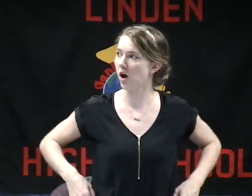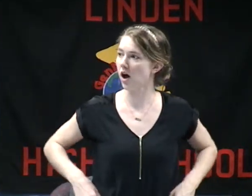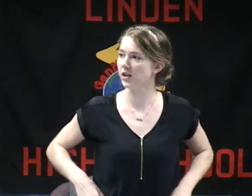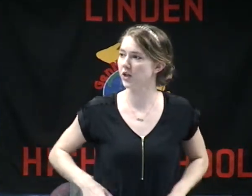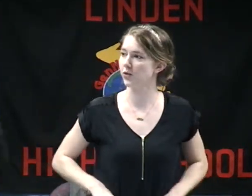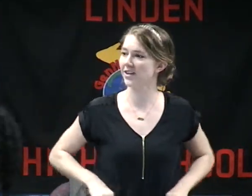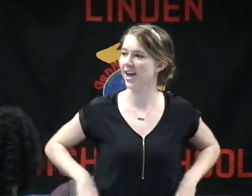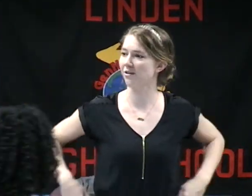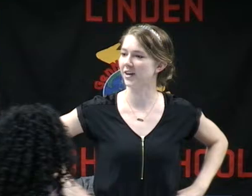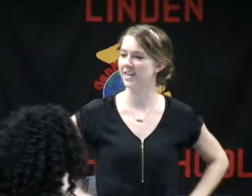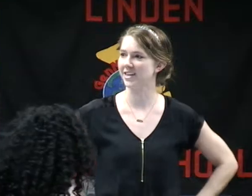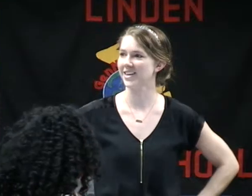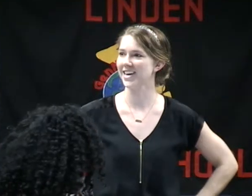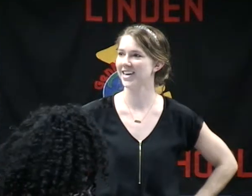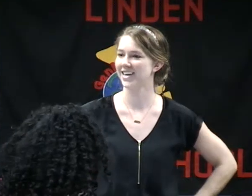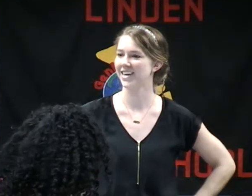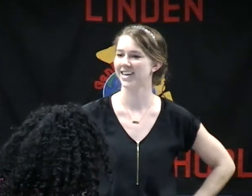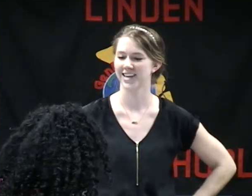on Tuesday. Have fun in DC. Thank you.